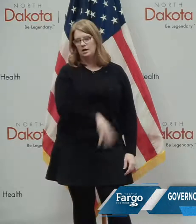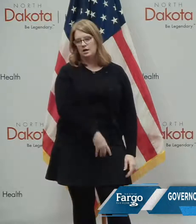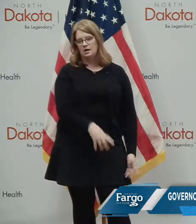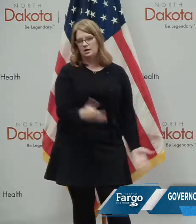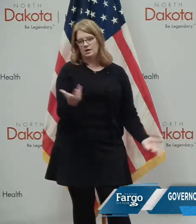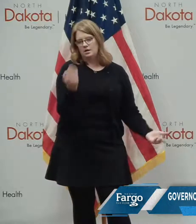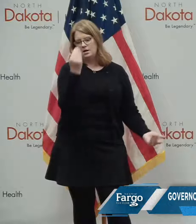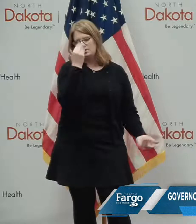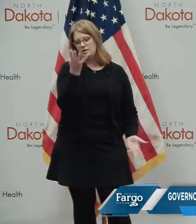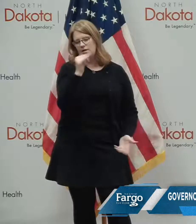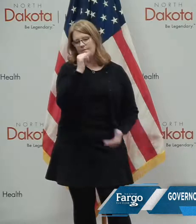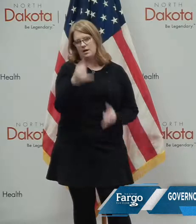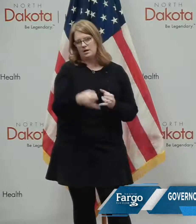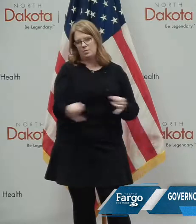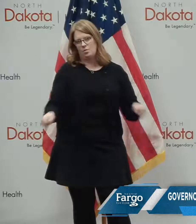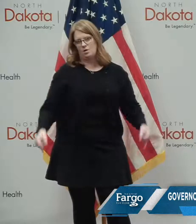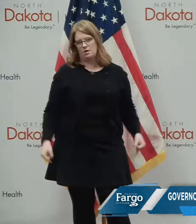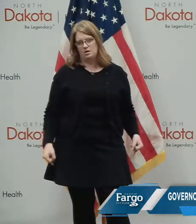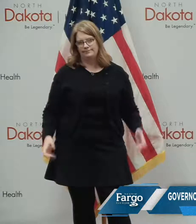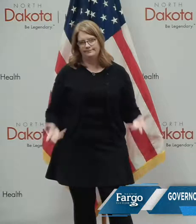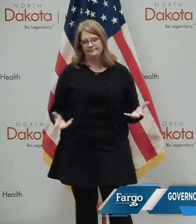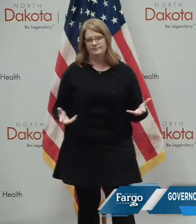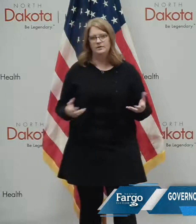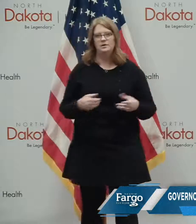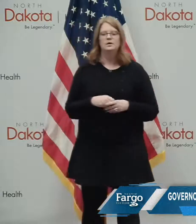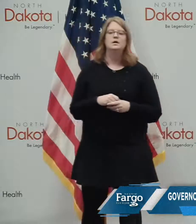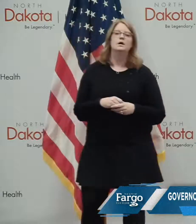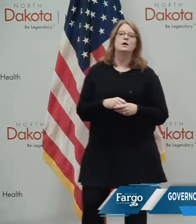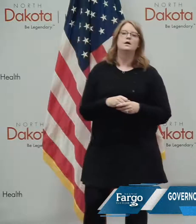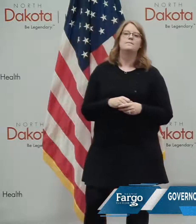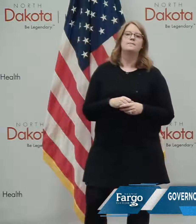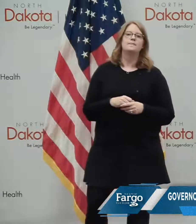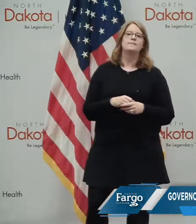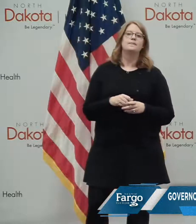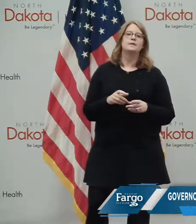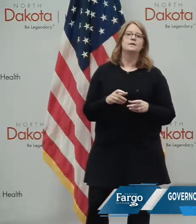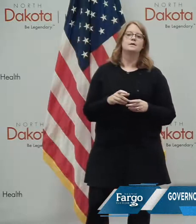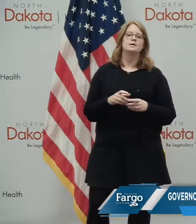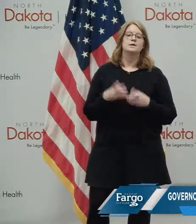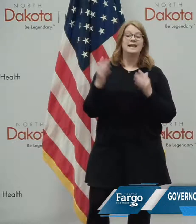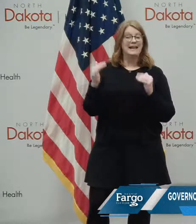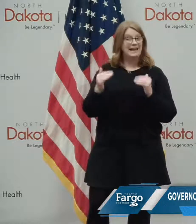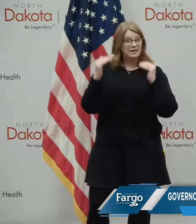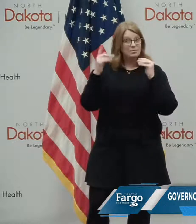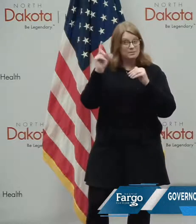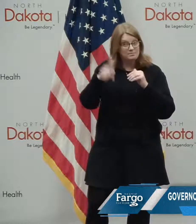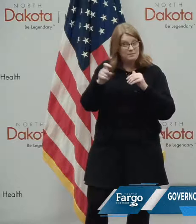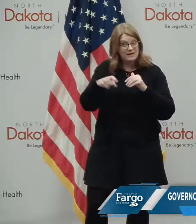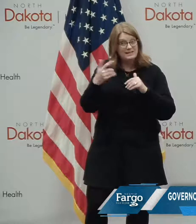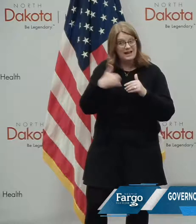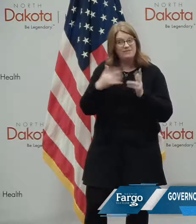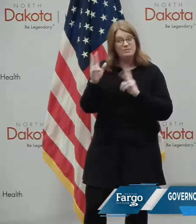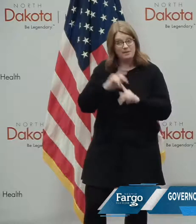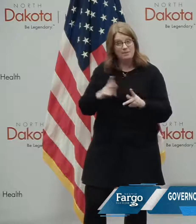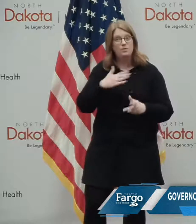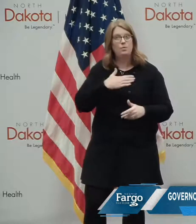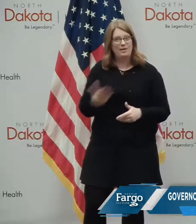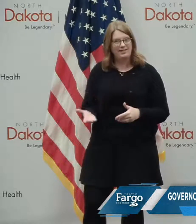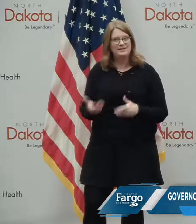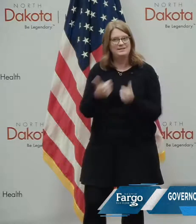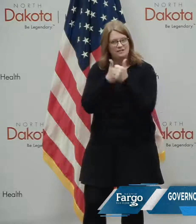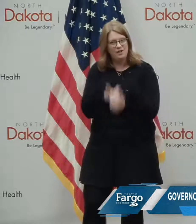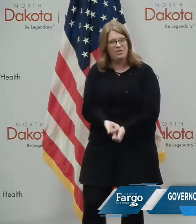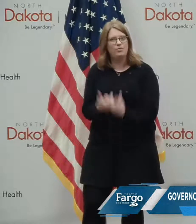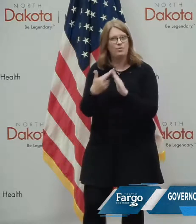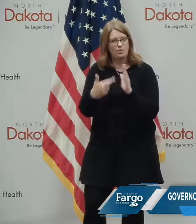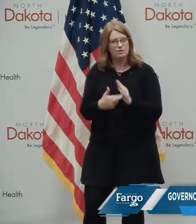to have increased voluntary compliance. And when we have increased voluntary compliance, it does a lot of things. It